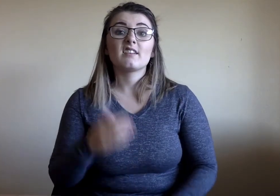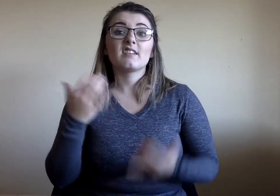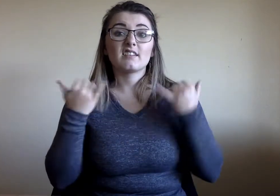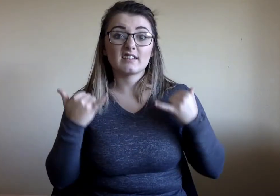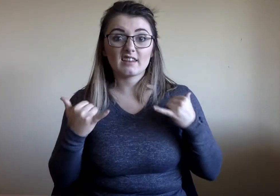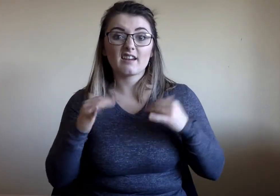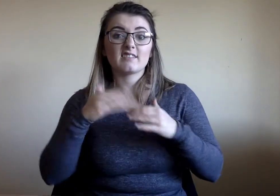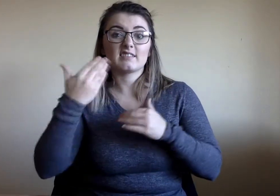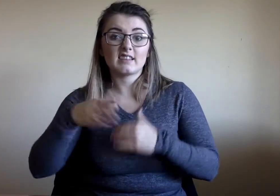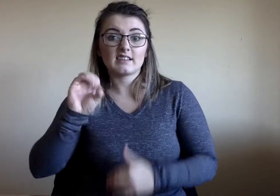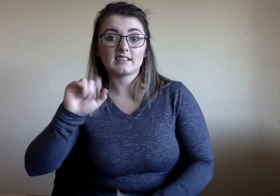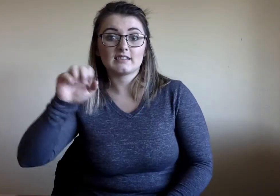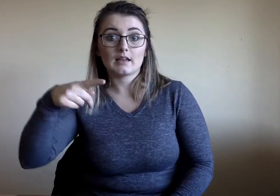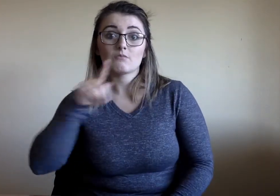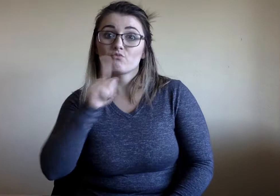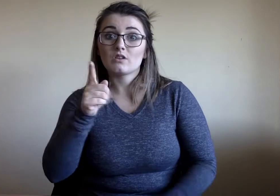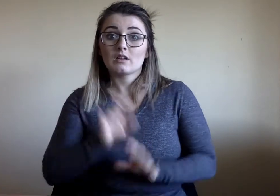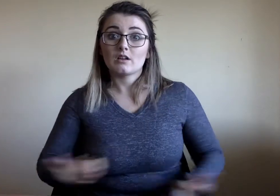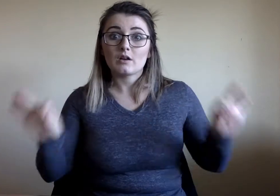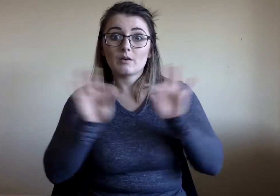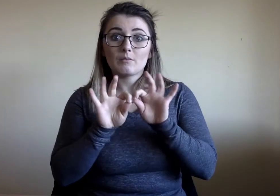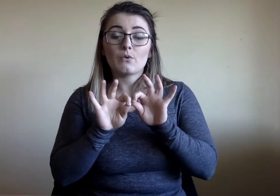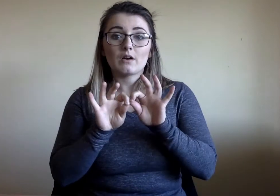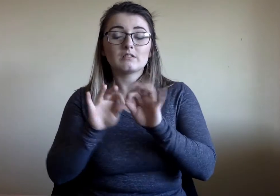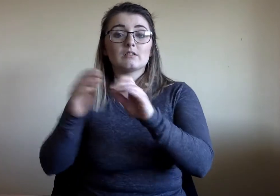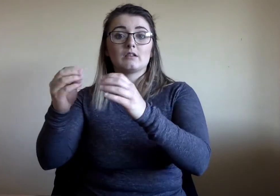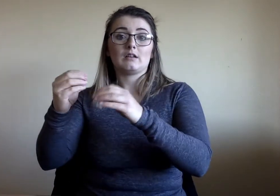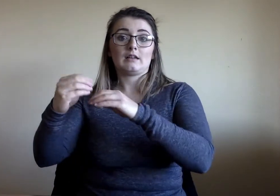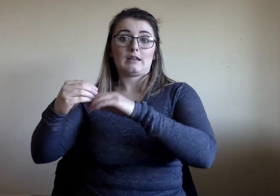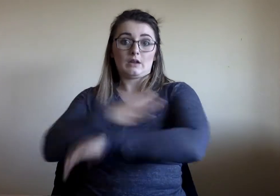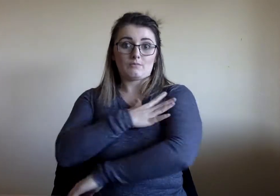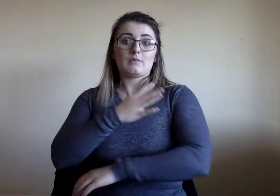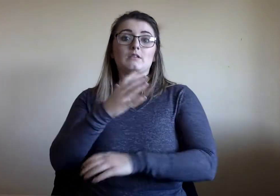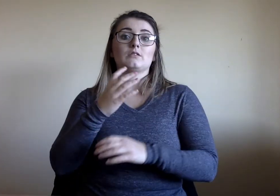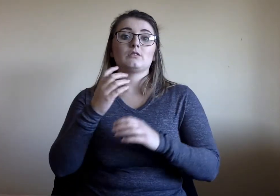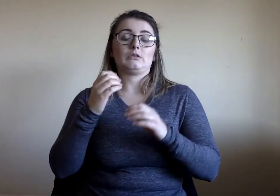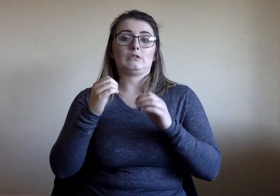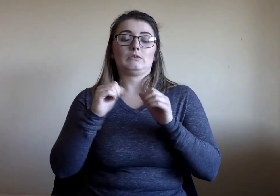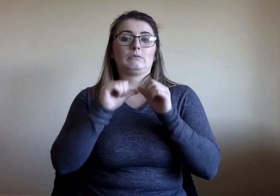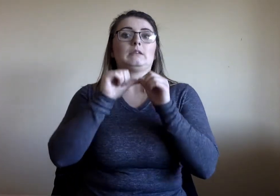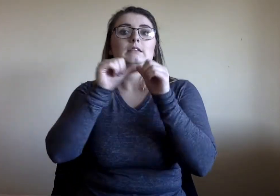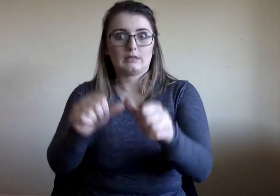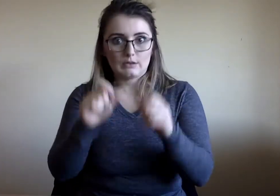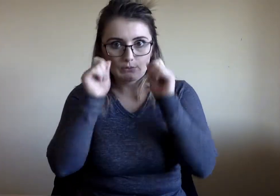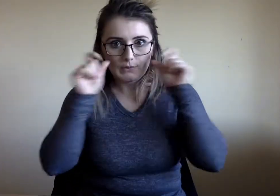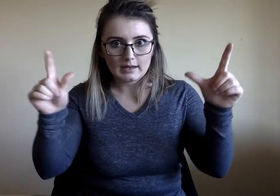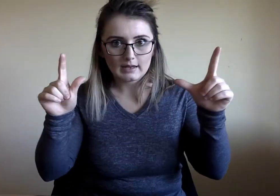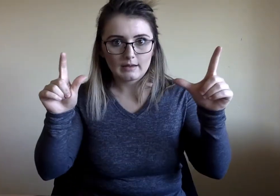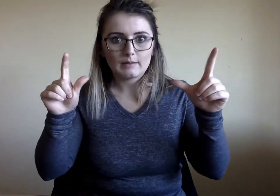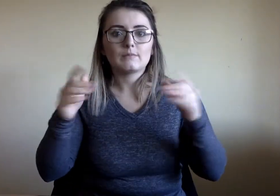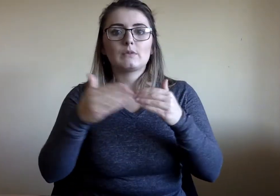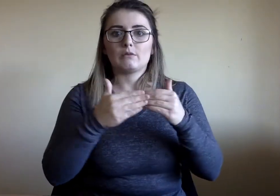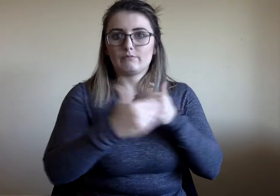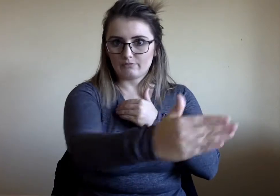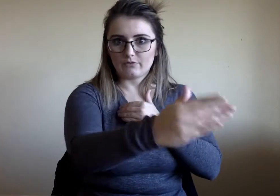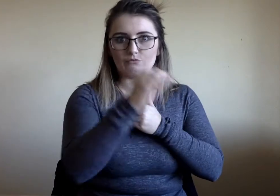really got me to not only wake up early that next morning, but to continue to wake up in the long run and to build a